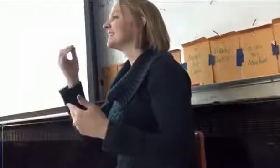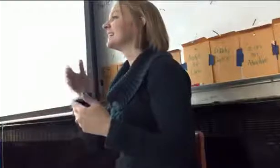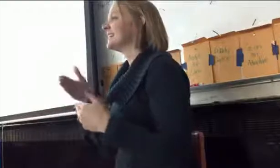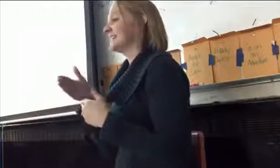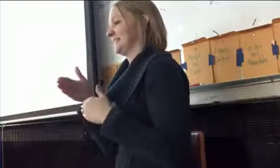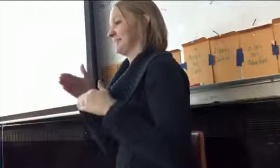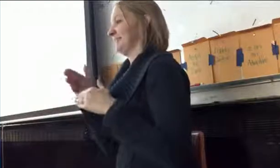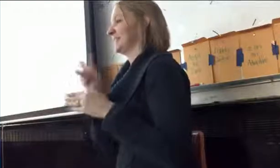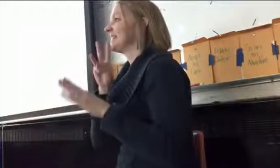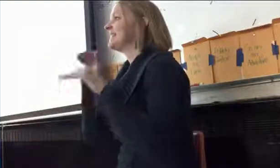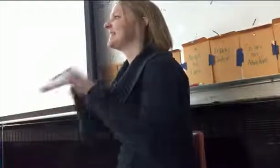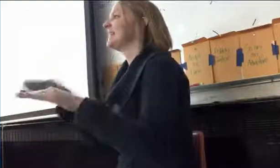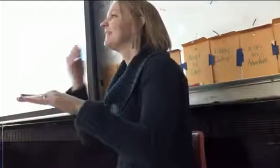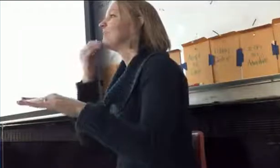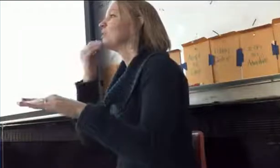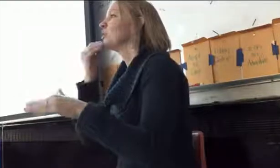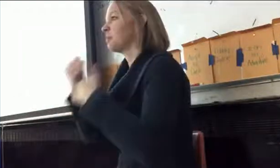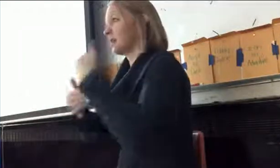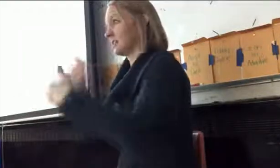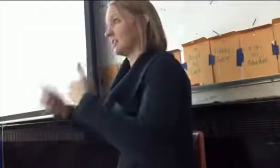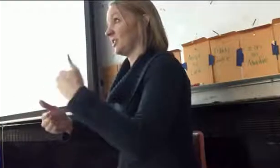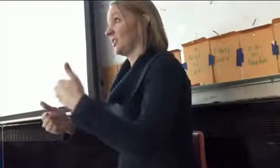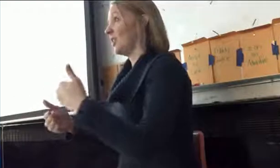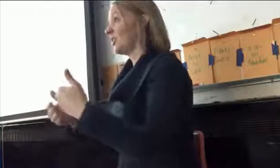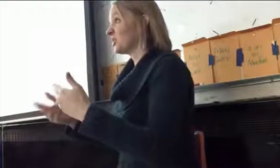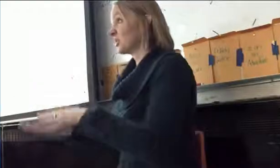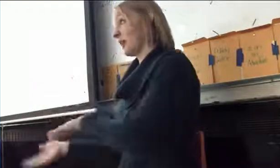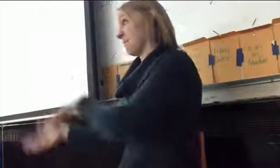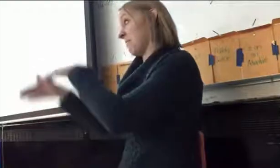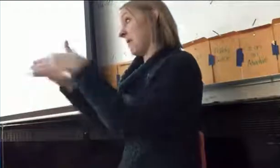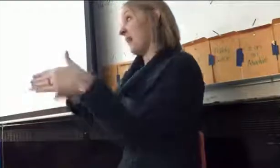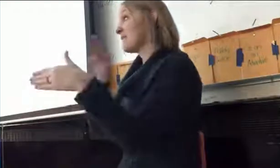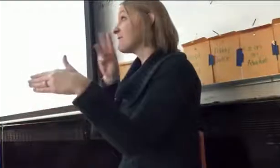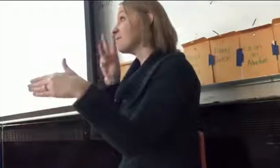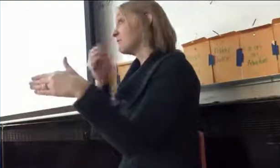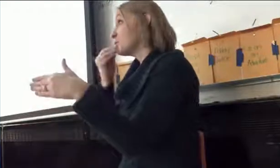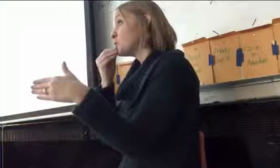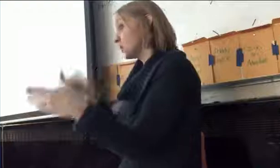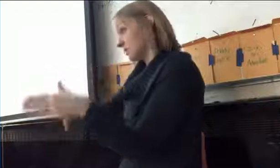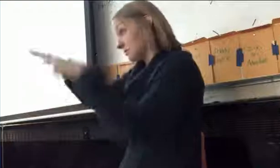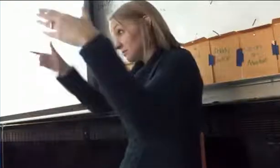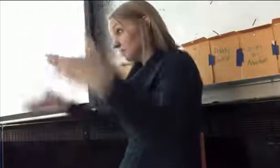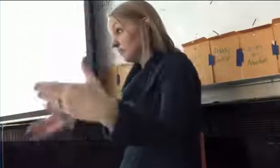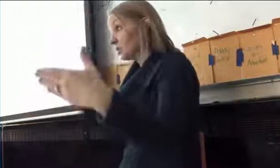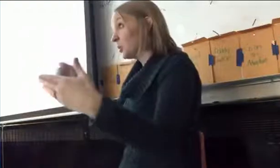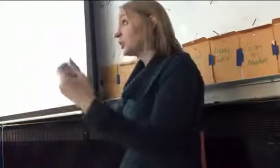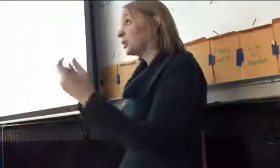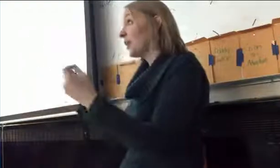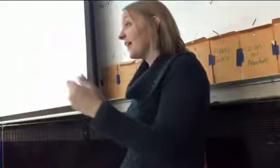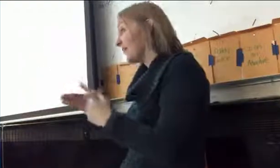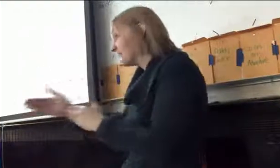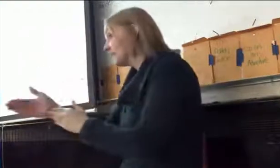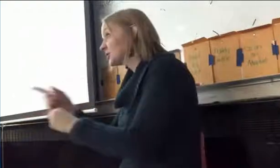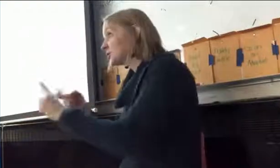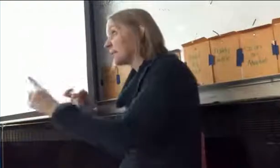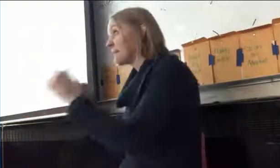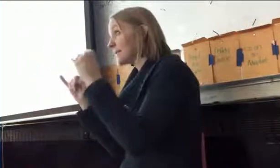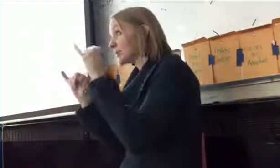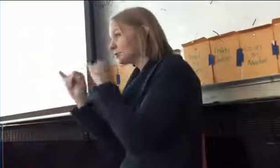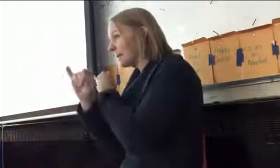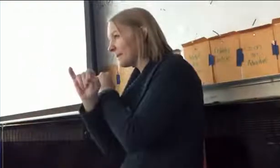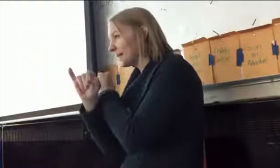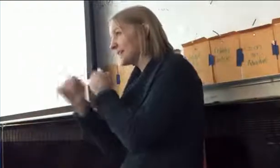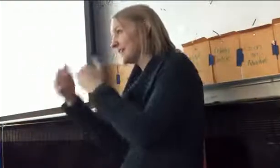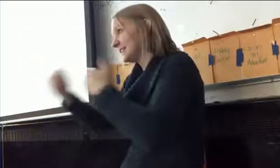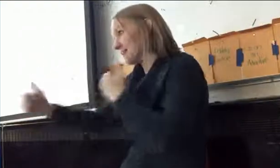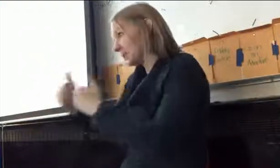basically means the giant pile of seafood that's been brought in, his job is that he separates the fish from the shrimp, and that's his job,